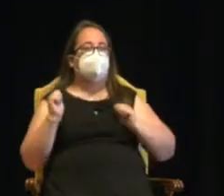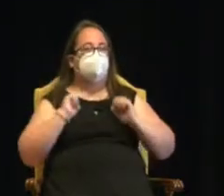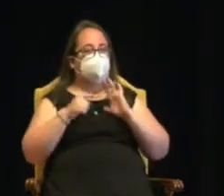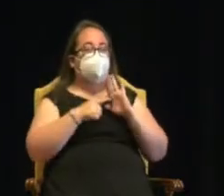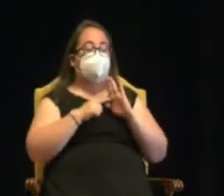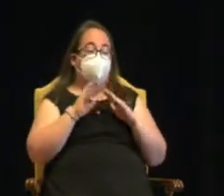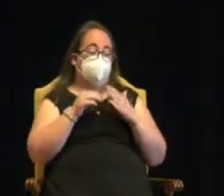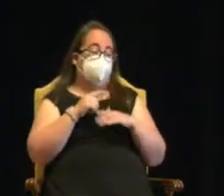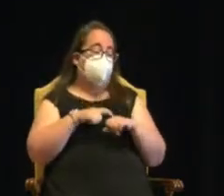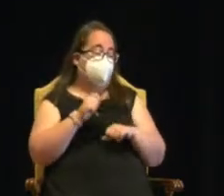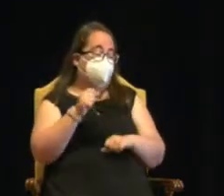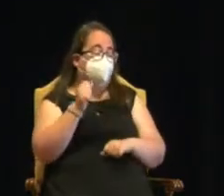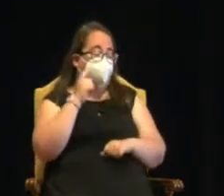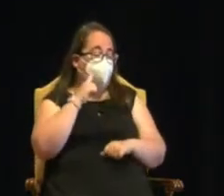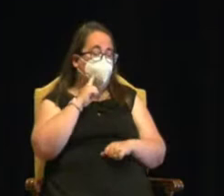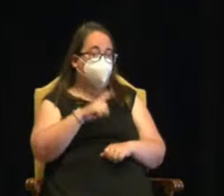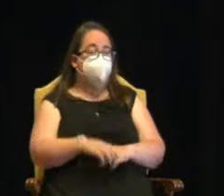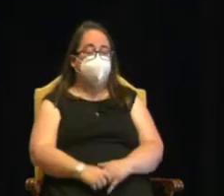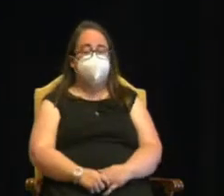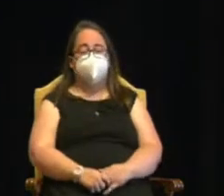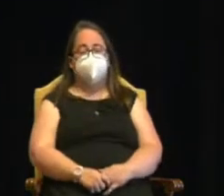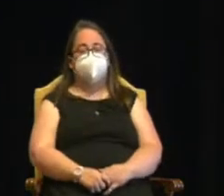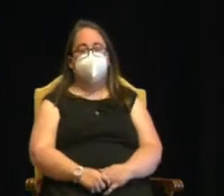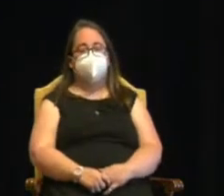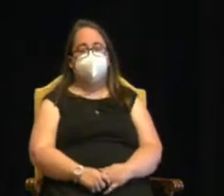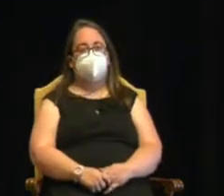So yeah, totally. But